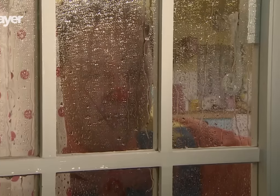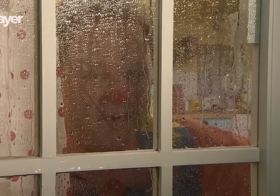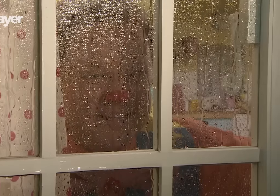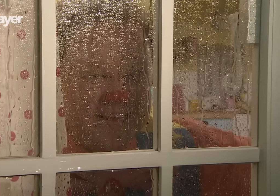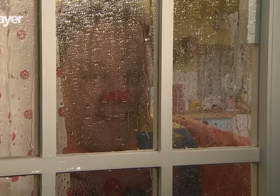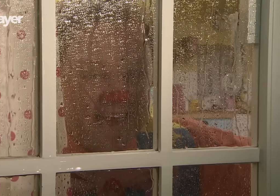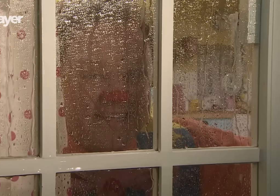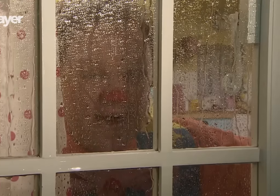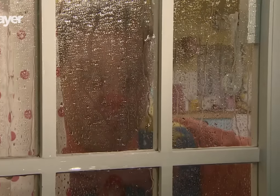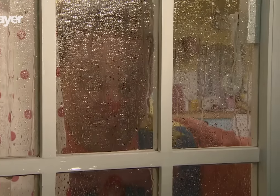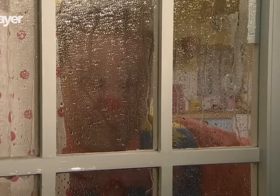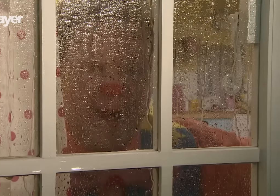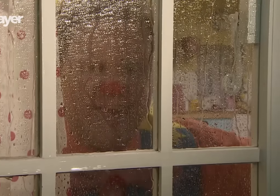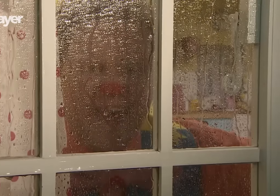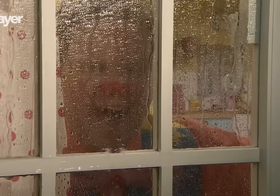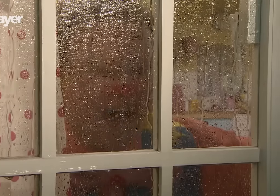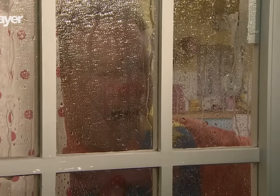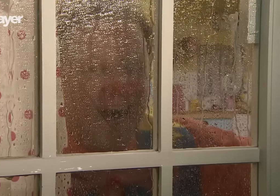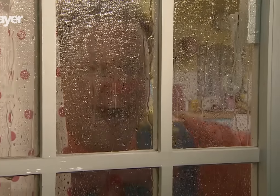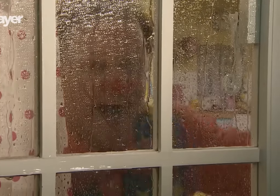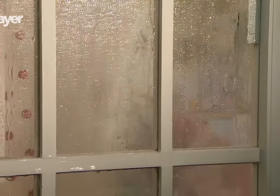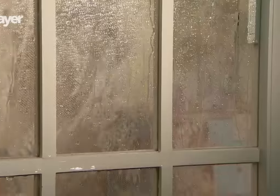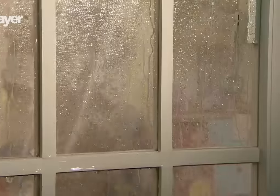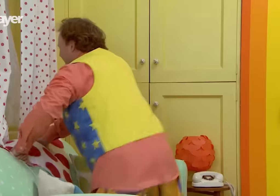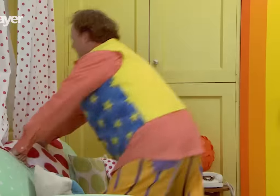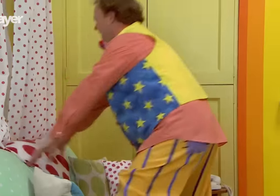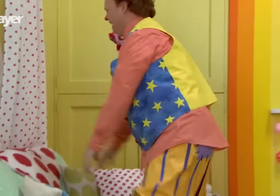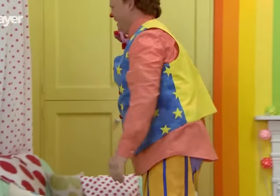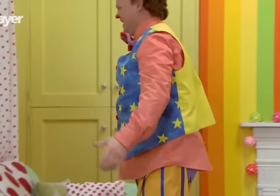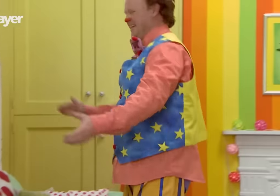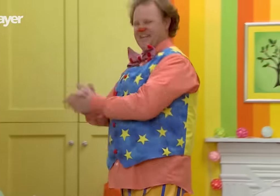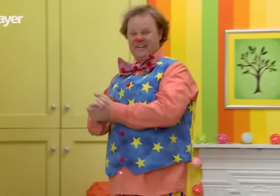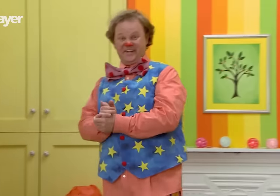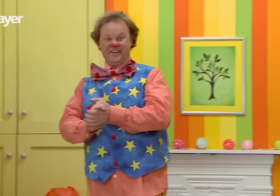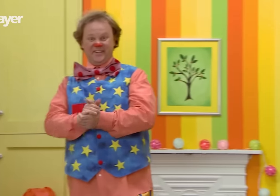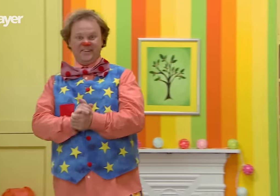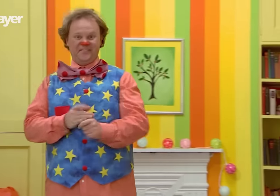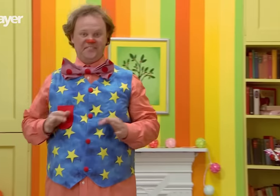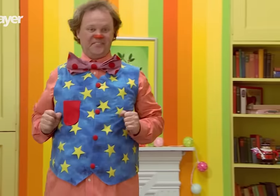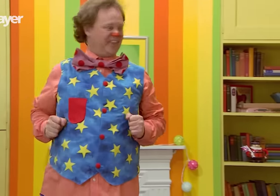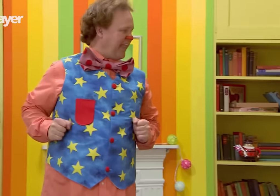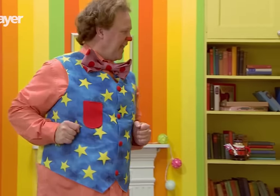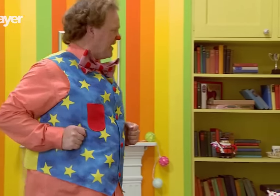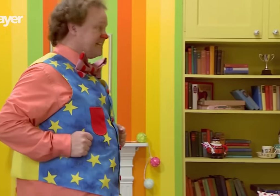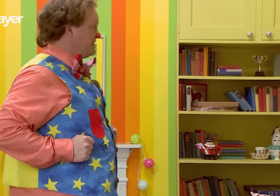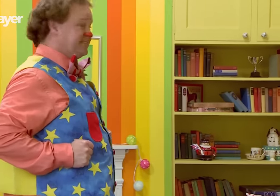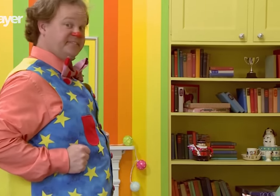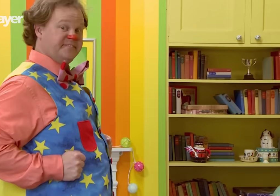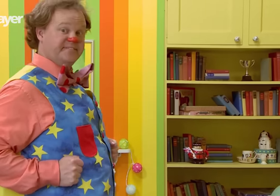going to set the tent up right here. You're camping inside? What a great idea,